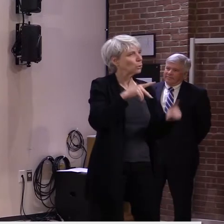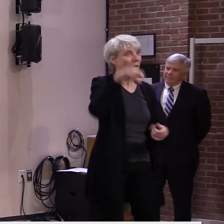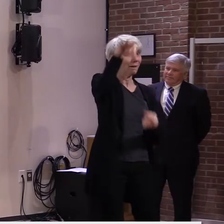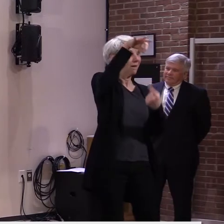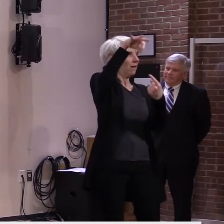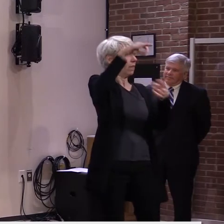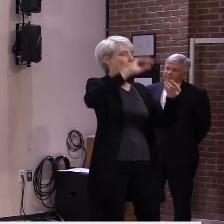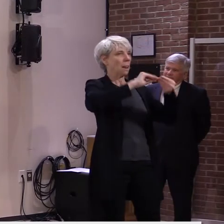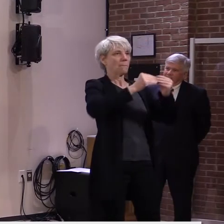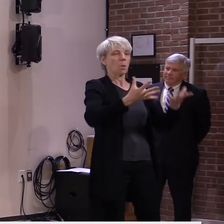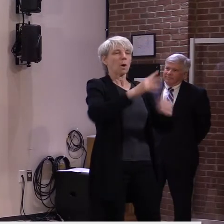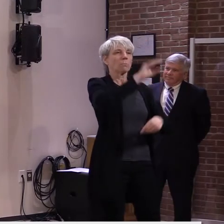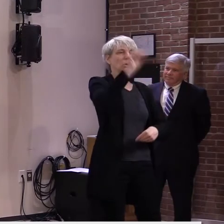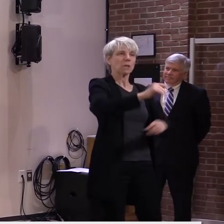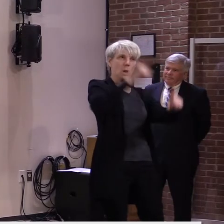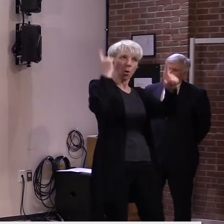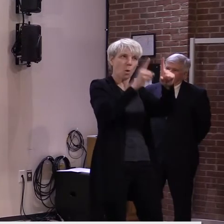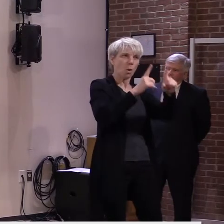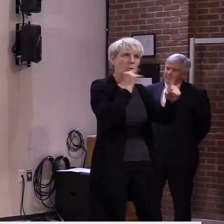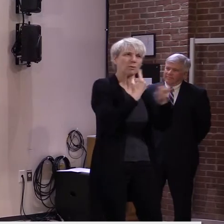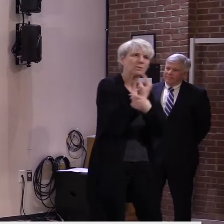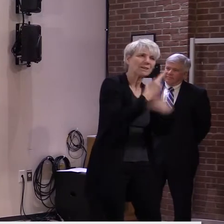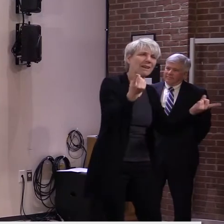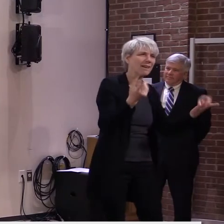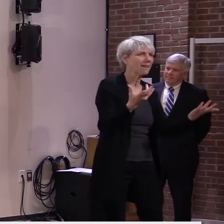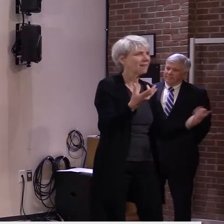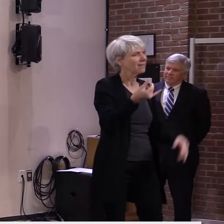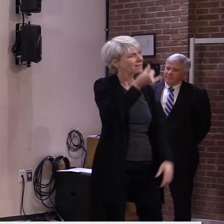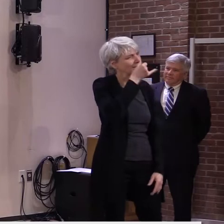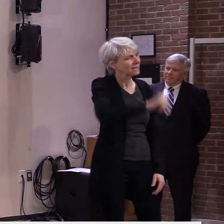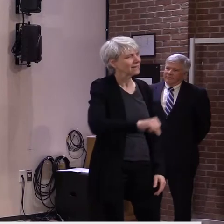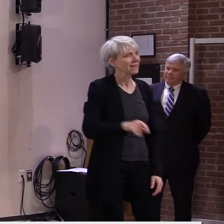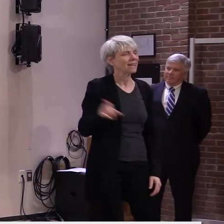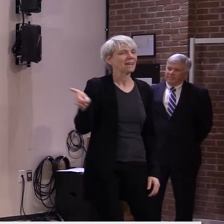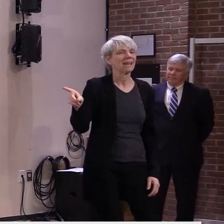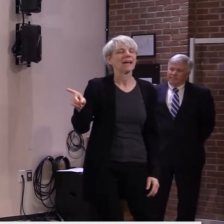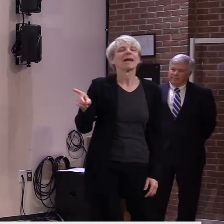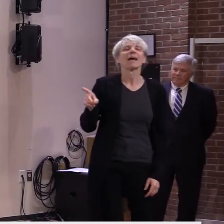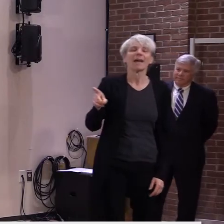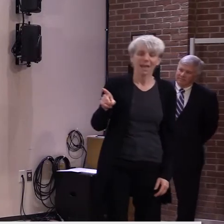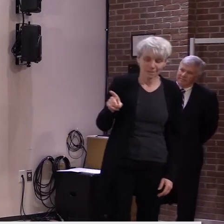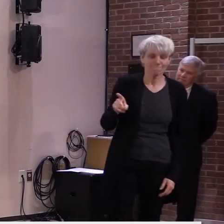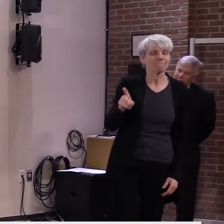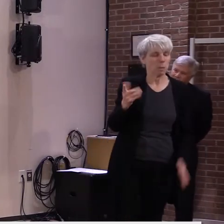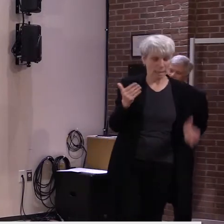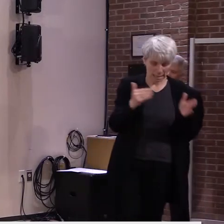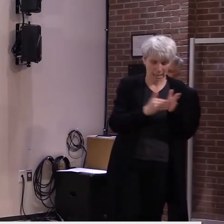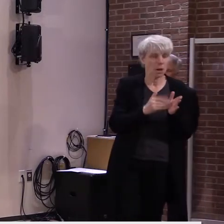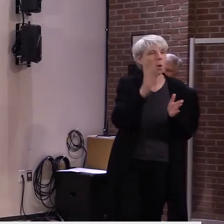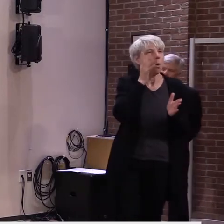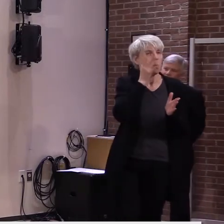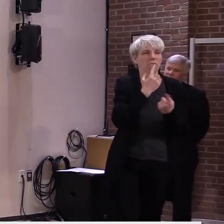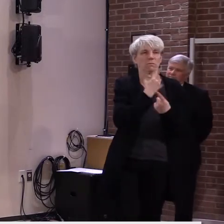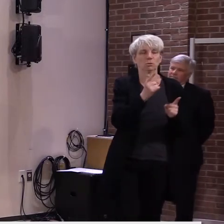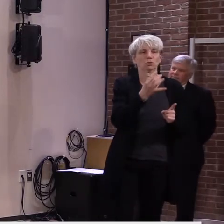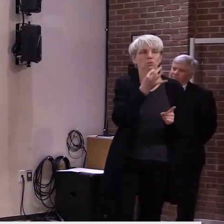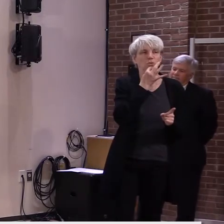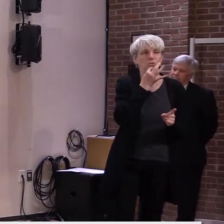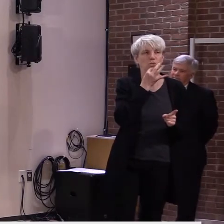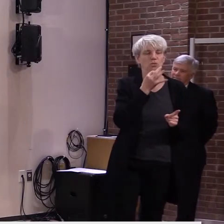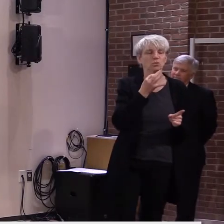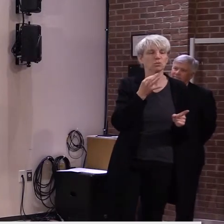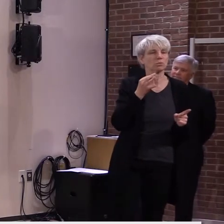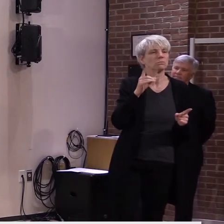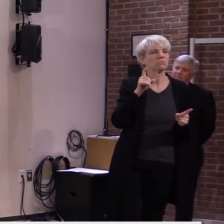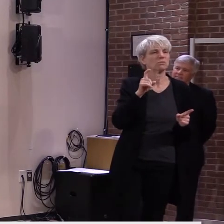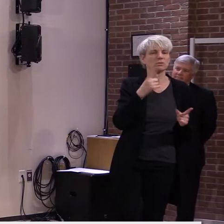you know, last week or today? Yeah. Well, again, we are contemplating that as we speak. I think you can expect to see